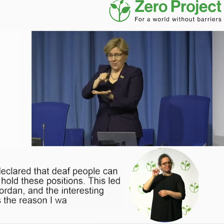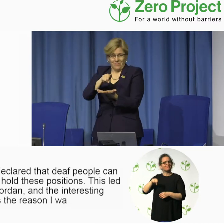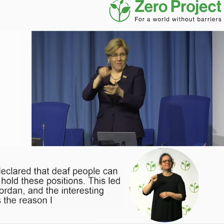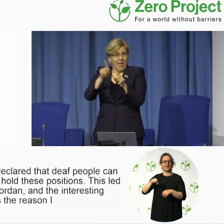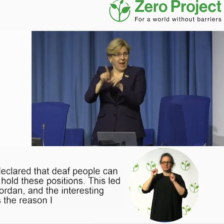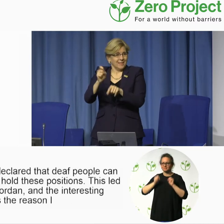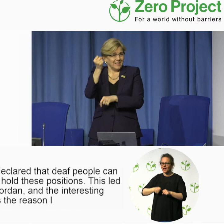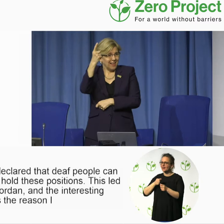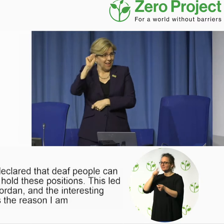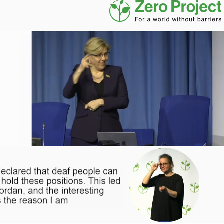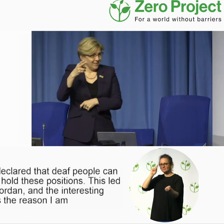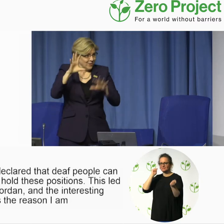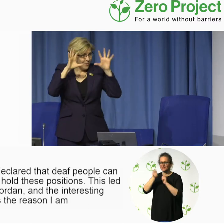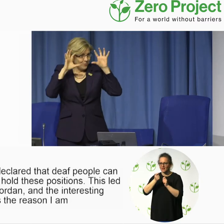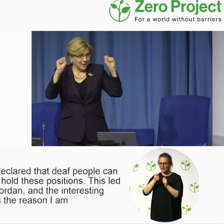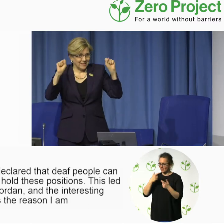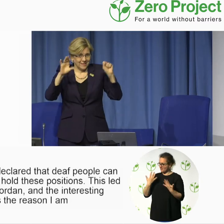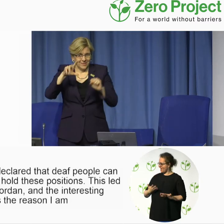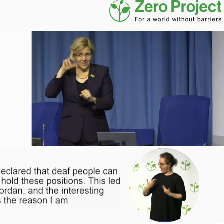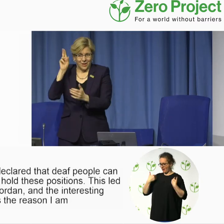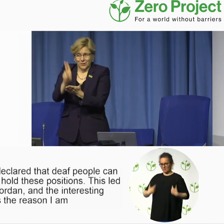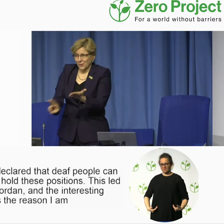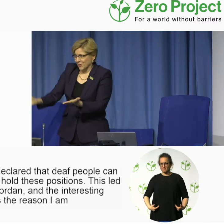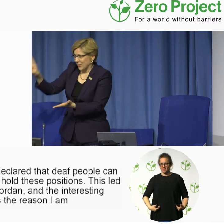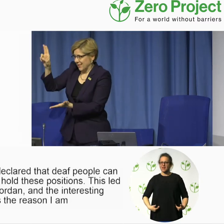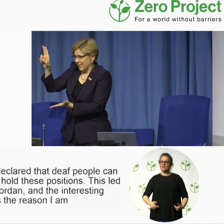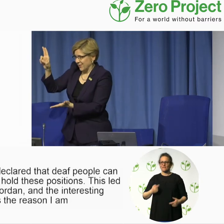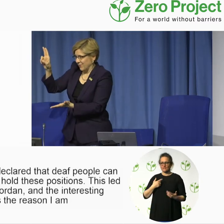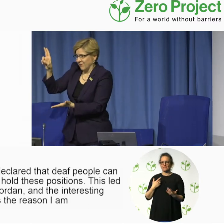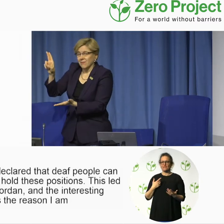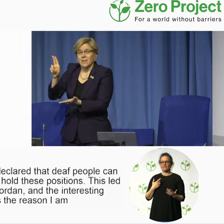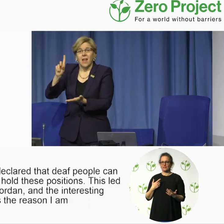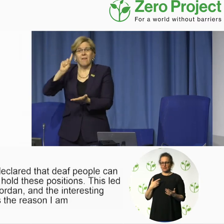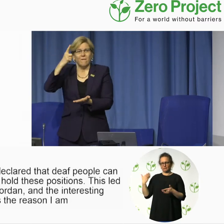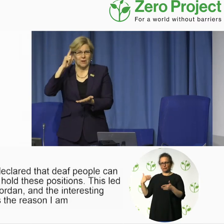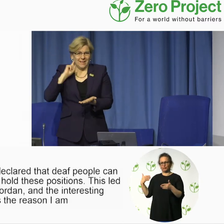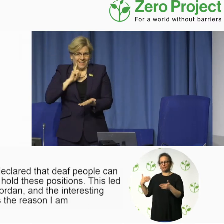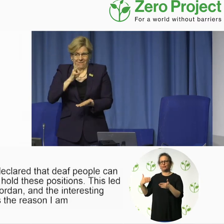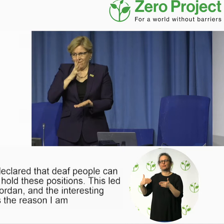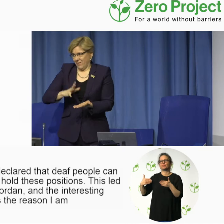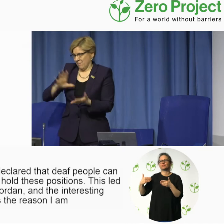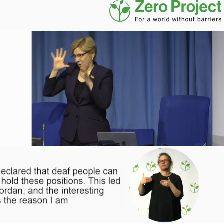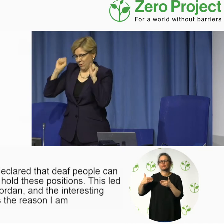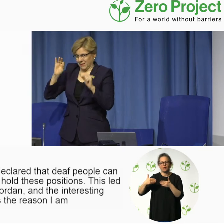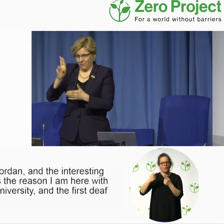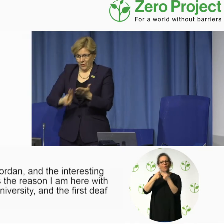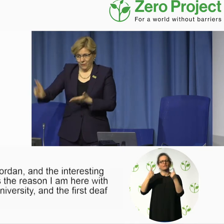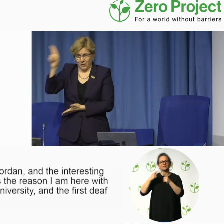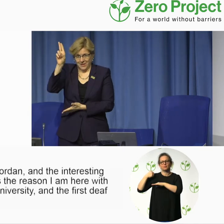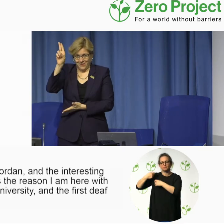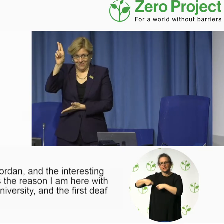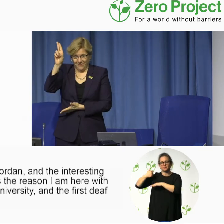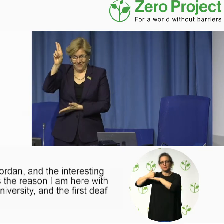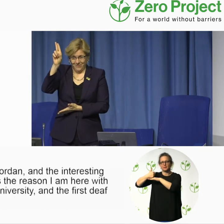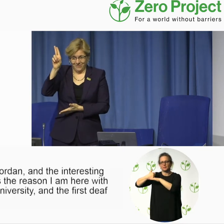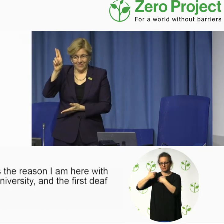with you all today. I am serving now as the 11th president of Gallaudet University, and I am the first deaf